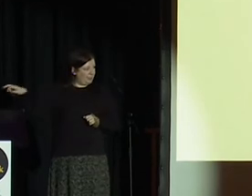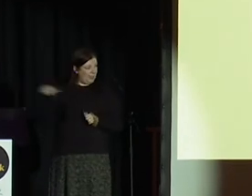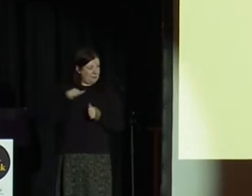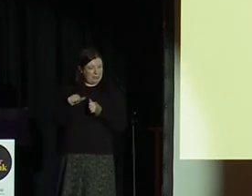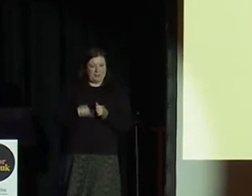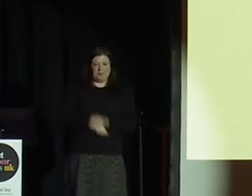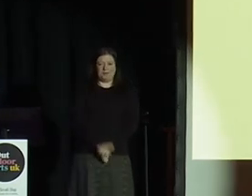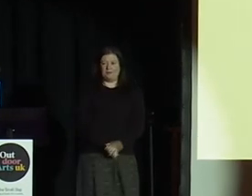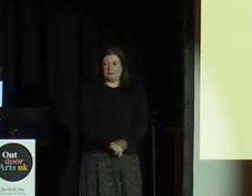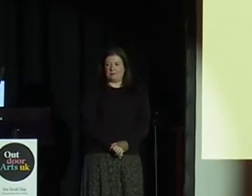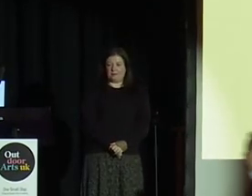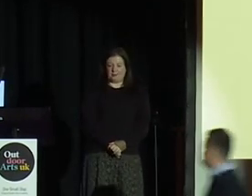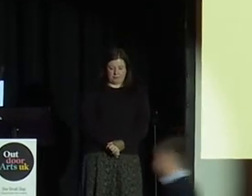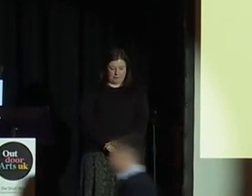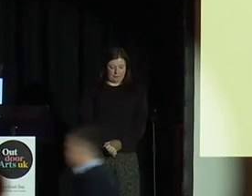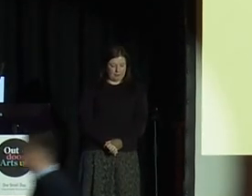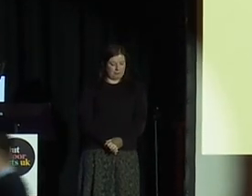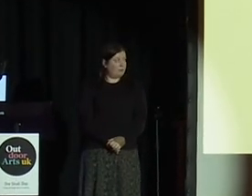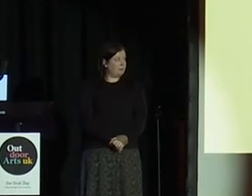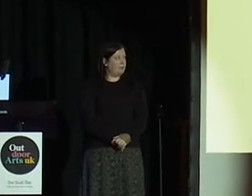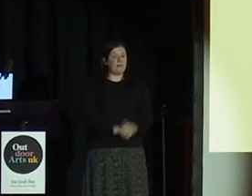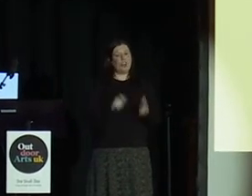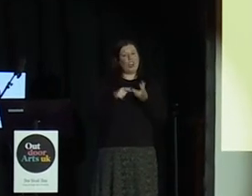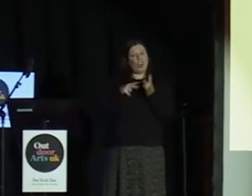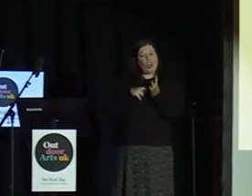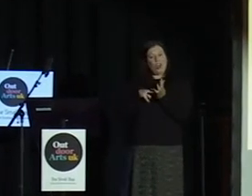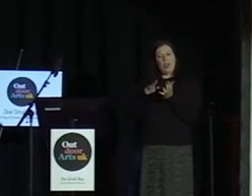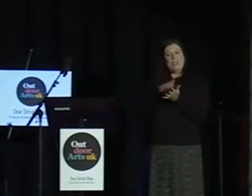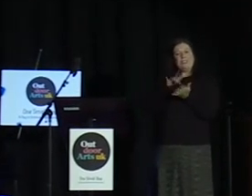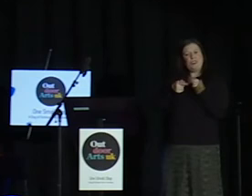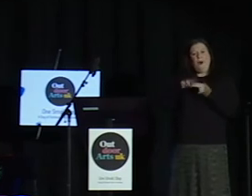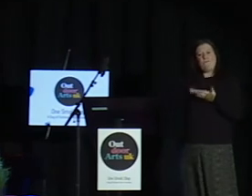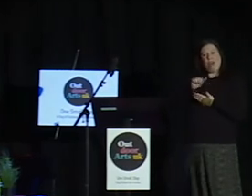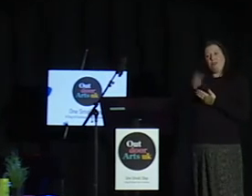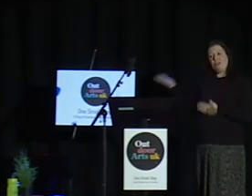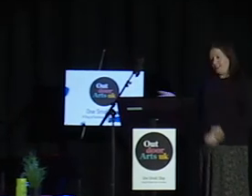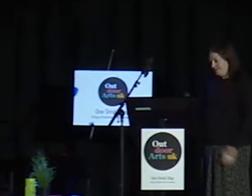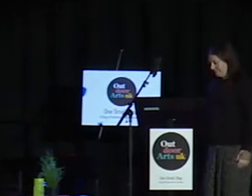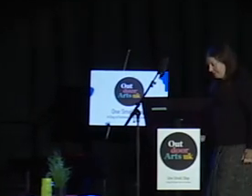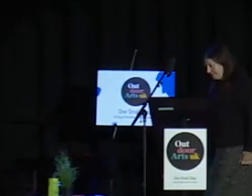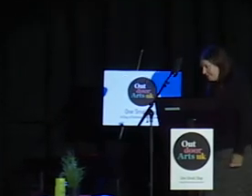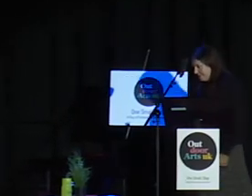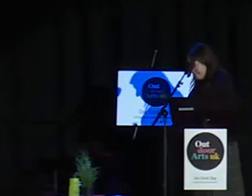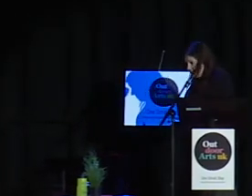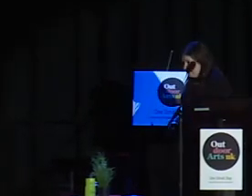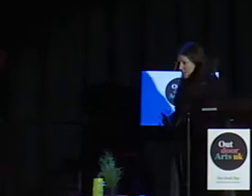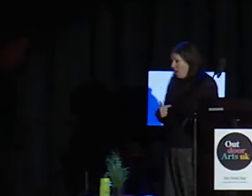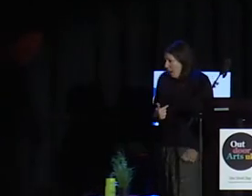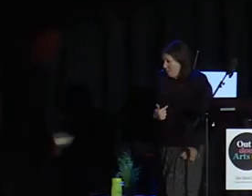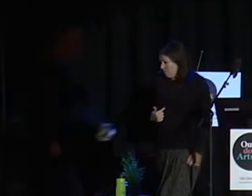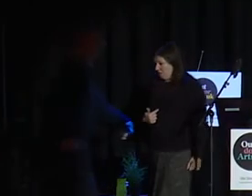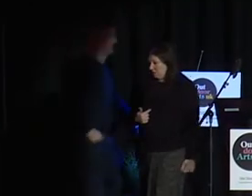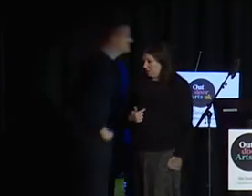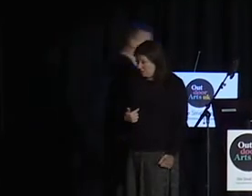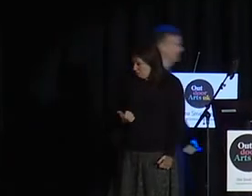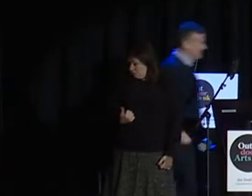please. Which, of course, leads us to Coventry's role as City of Culture coming up. So, Martin, how nice to meet you. It's always those awkward